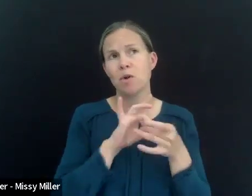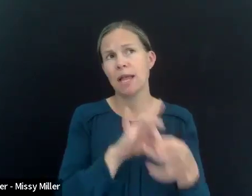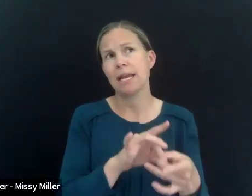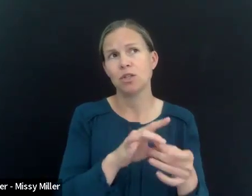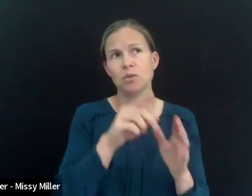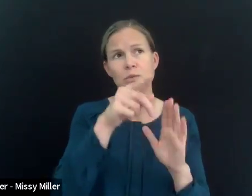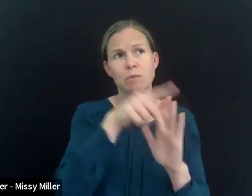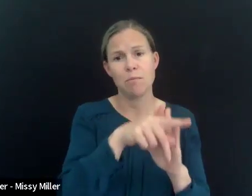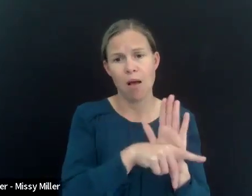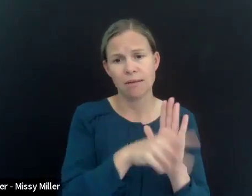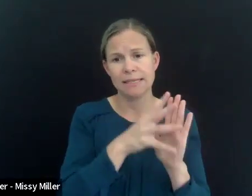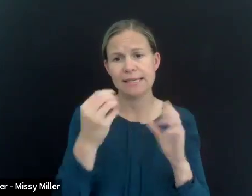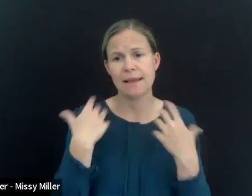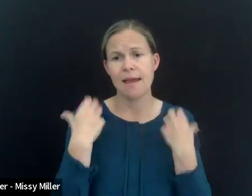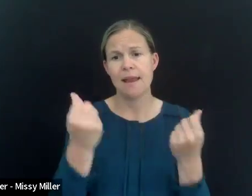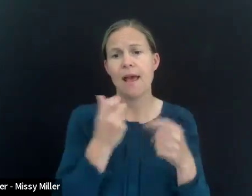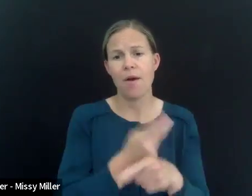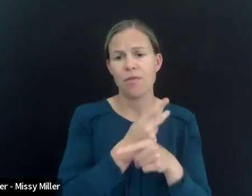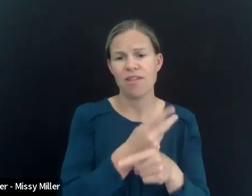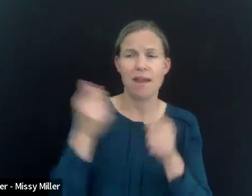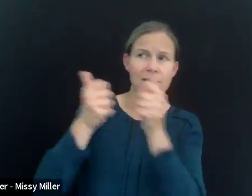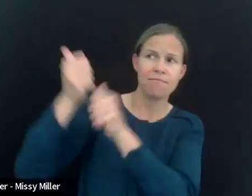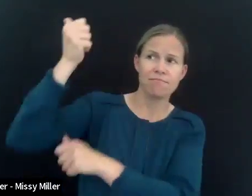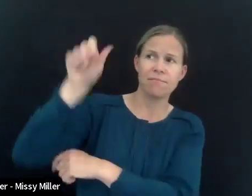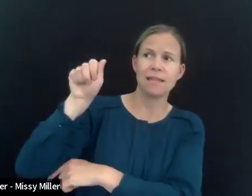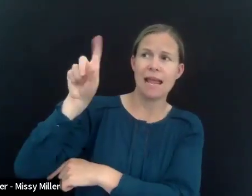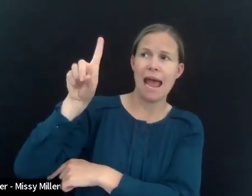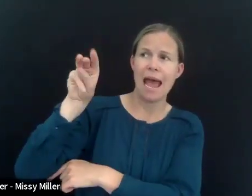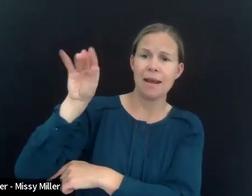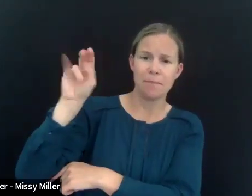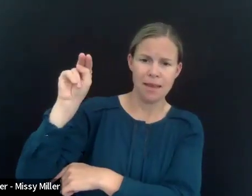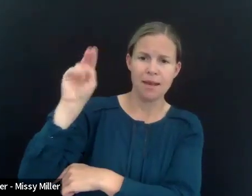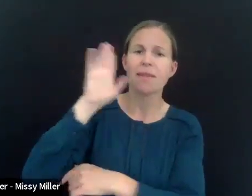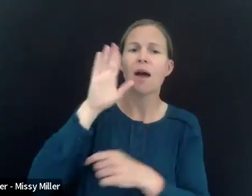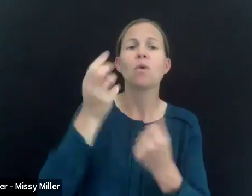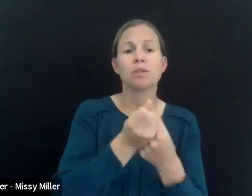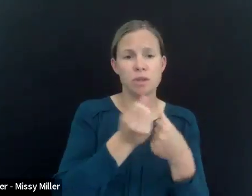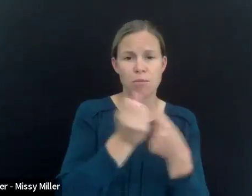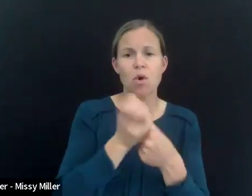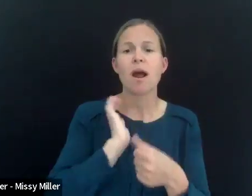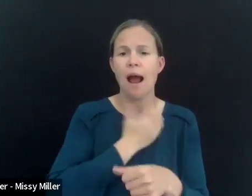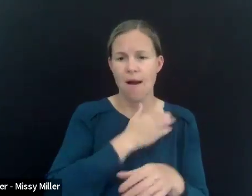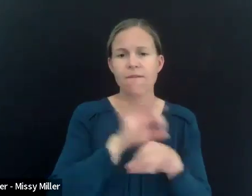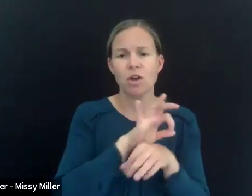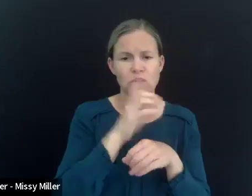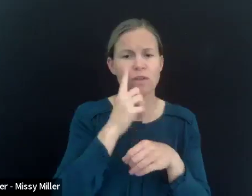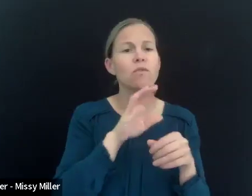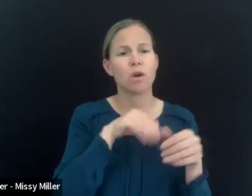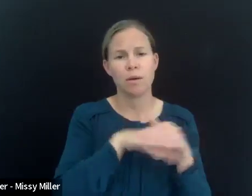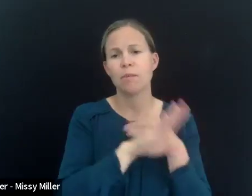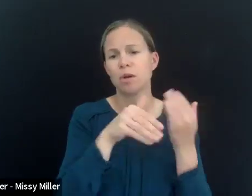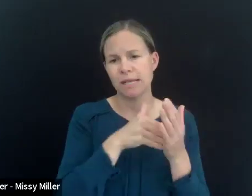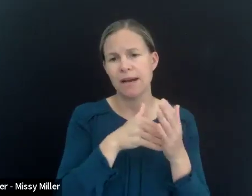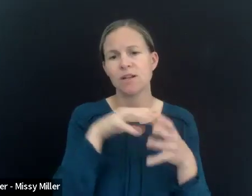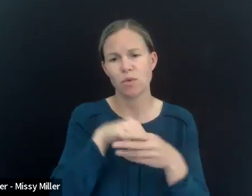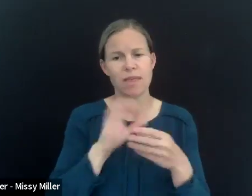and healthcare administration policies that supports the function of birth centers in our